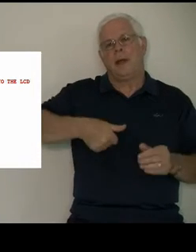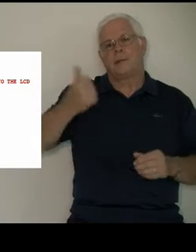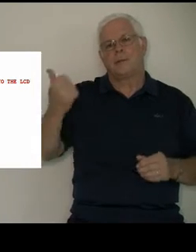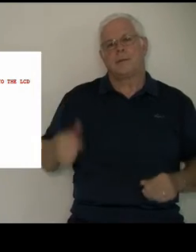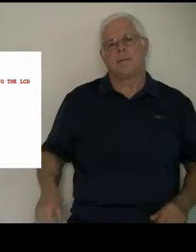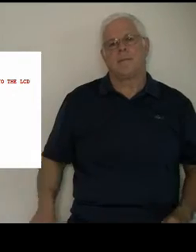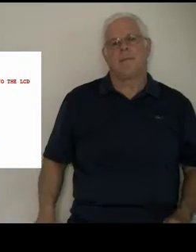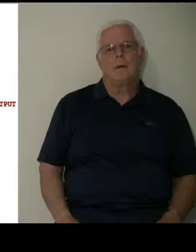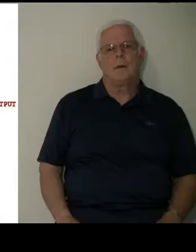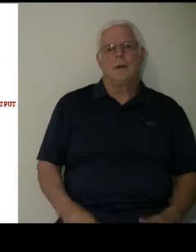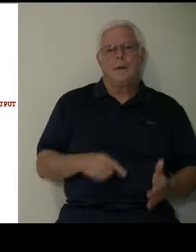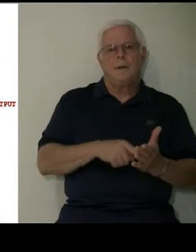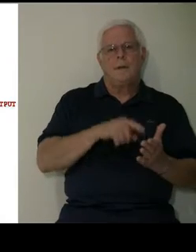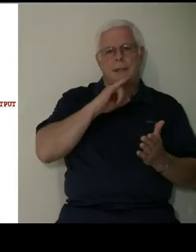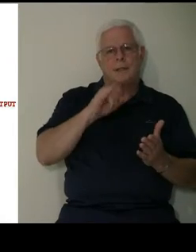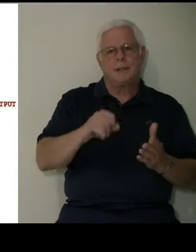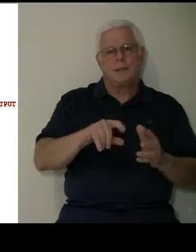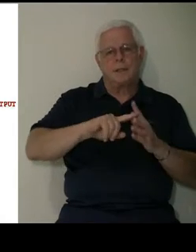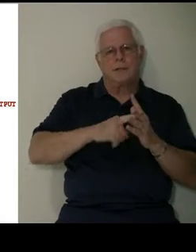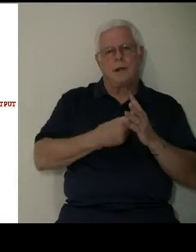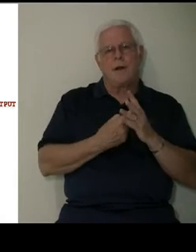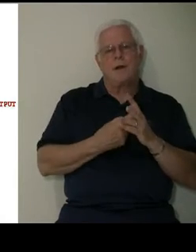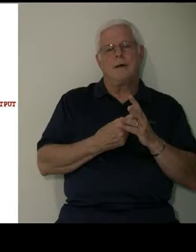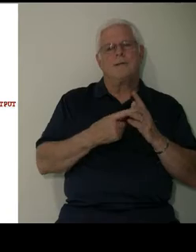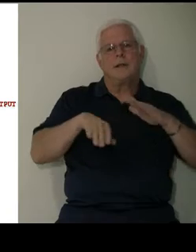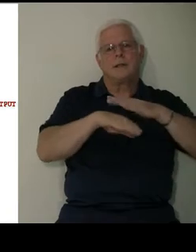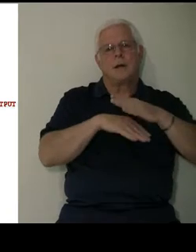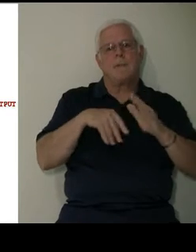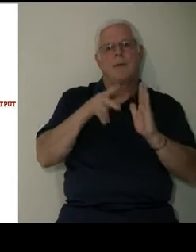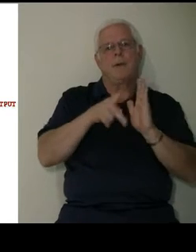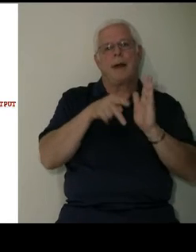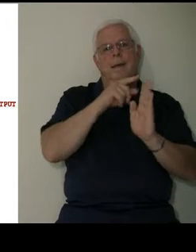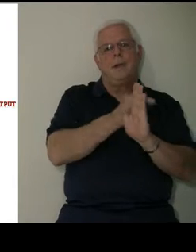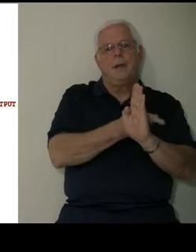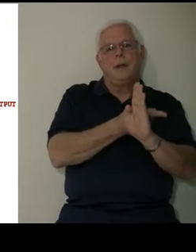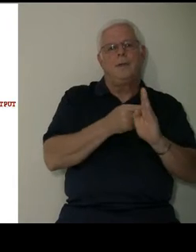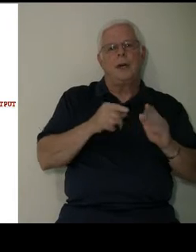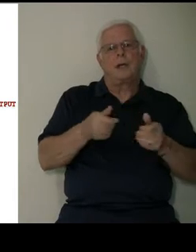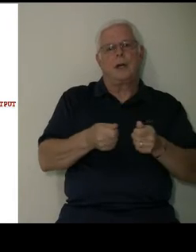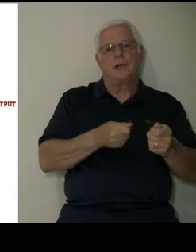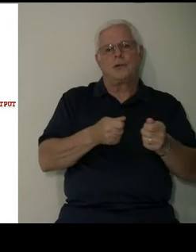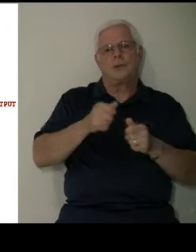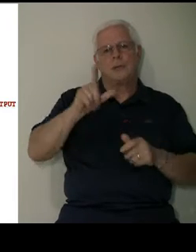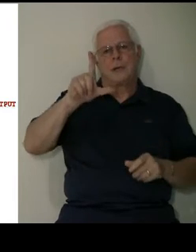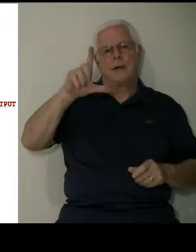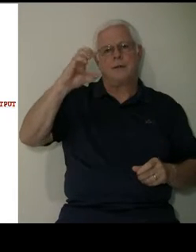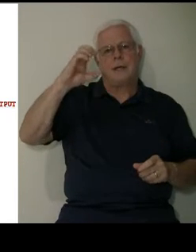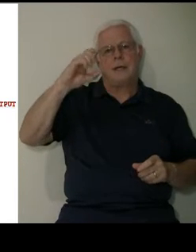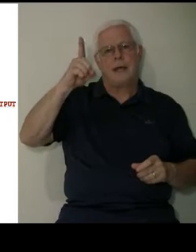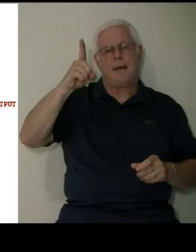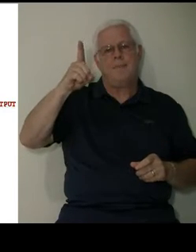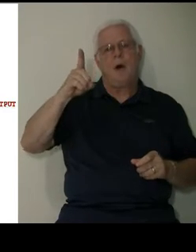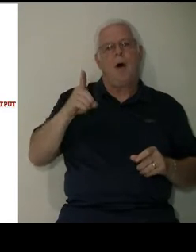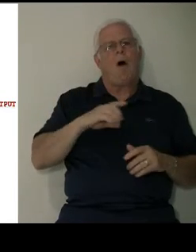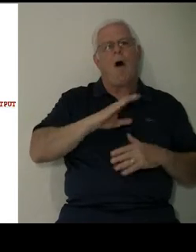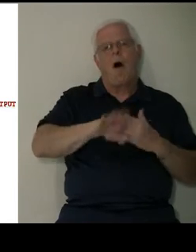else. This is the start of the subprogram that controls the LCD. All